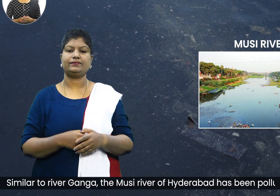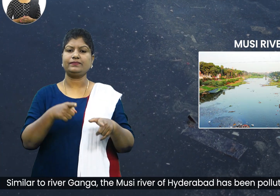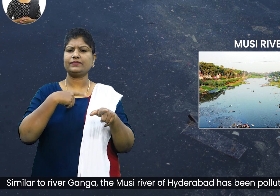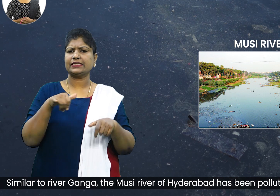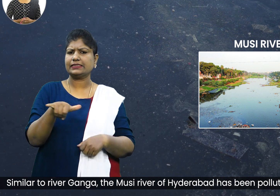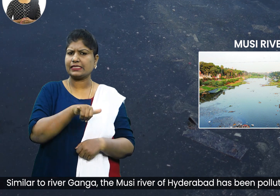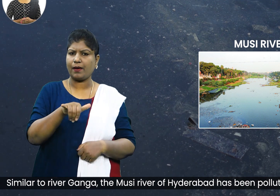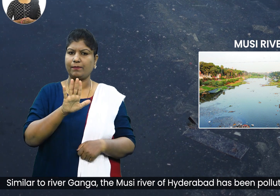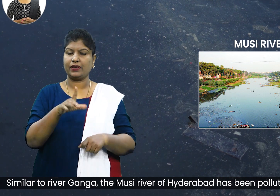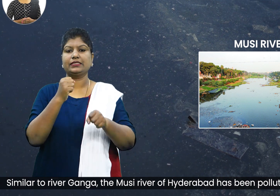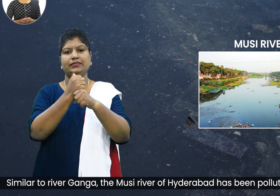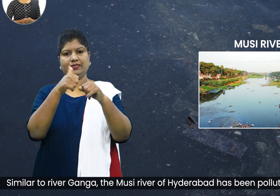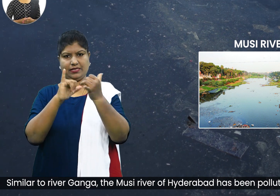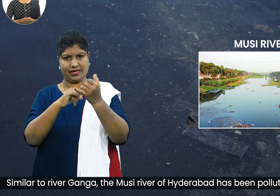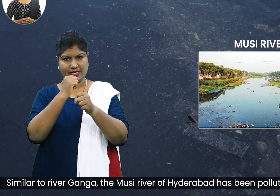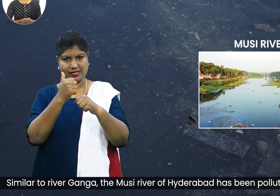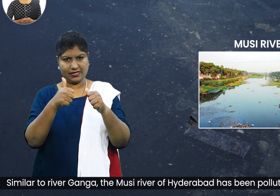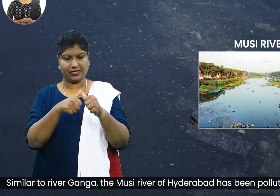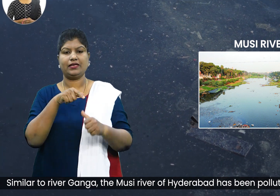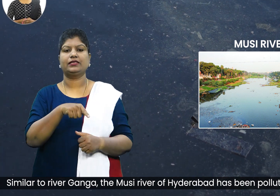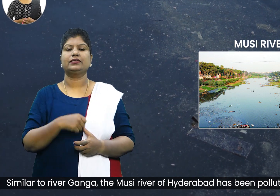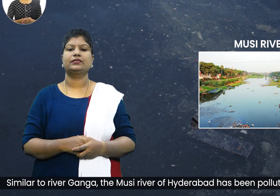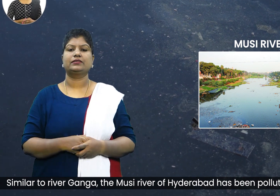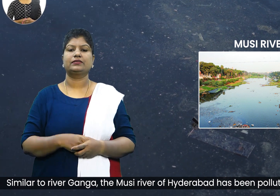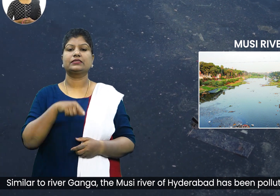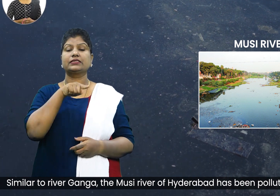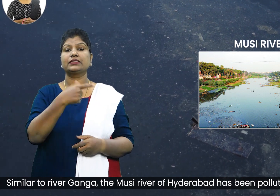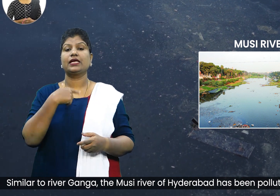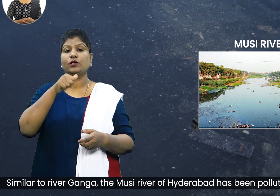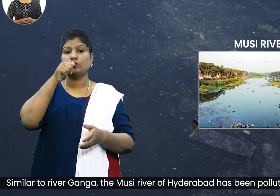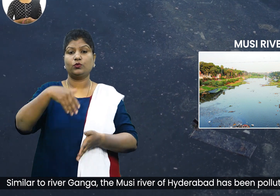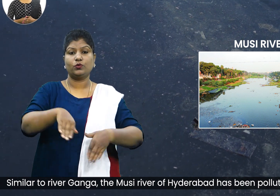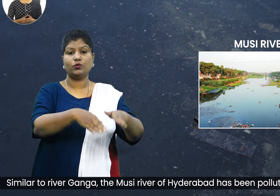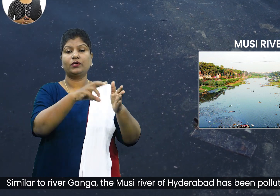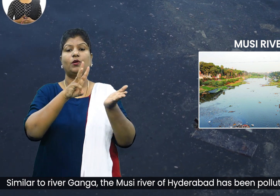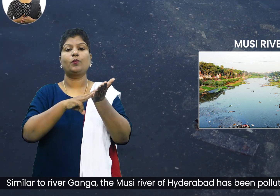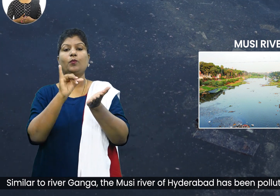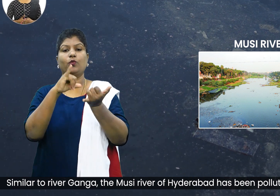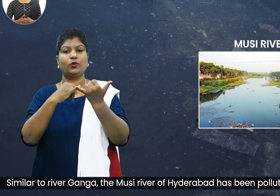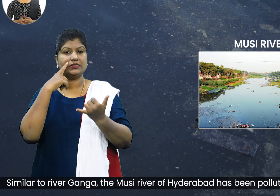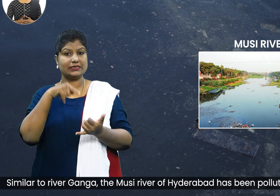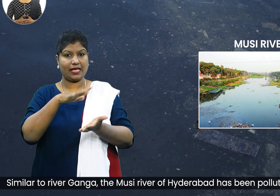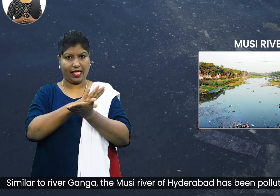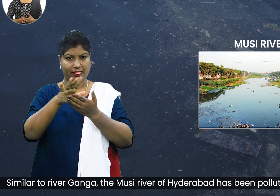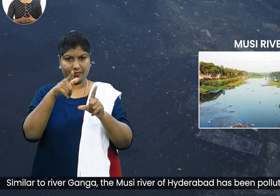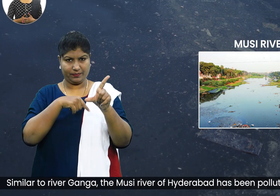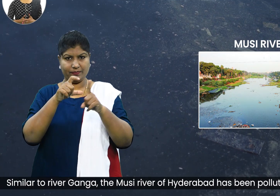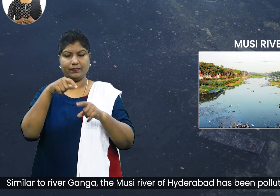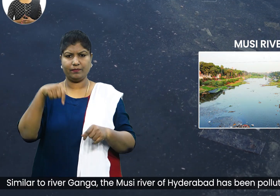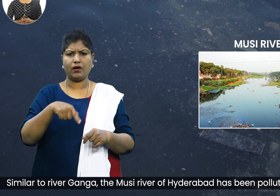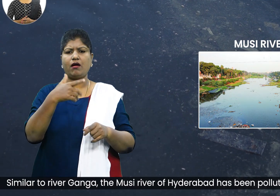Similar to river Ganga, the Musi River of Hyderabad has been polluted